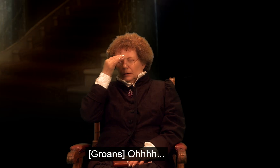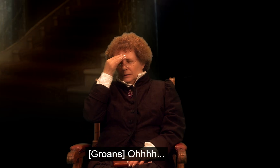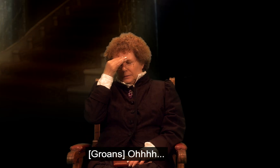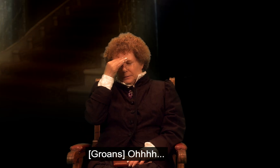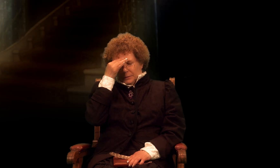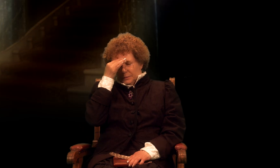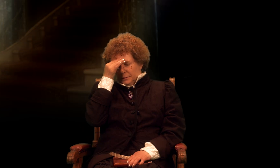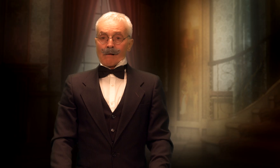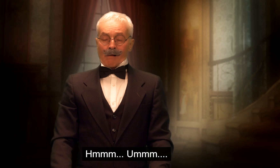Oh.